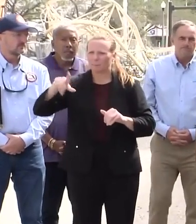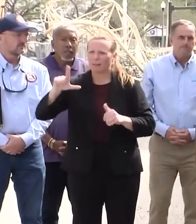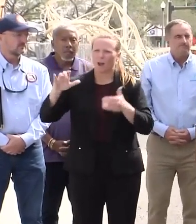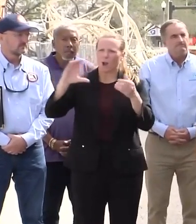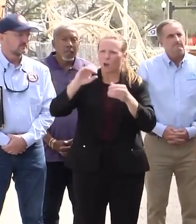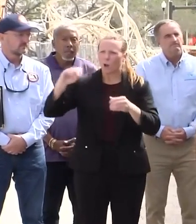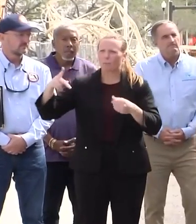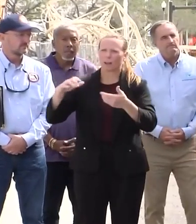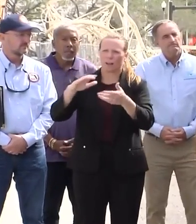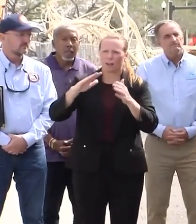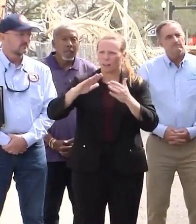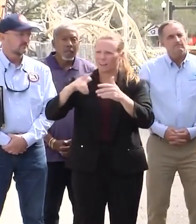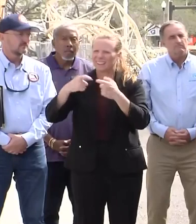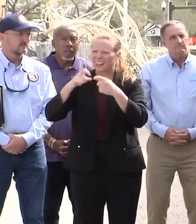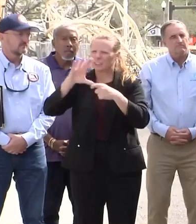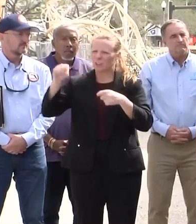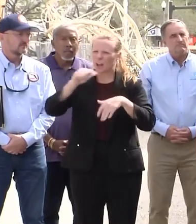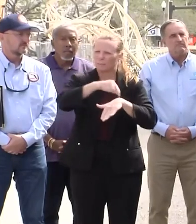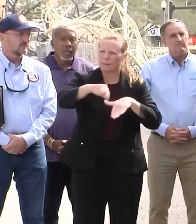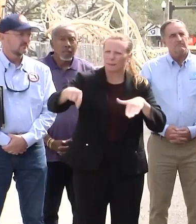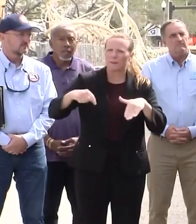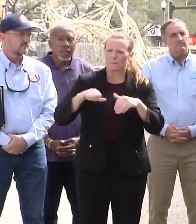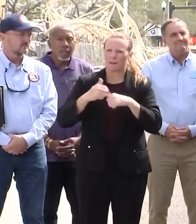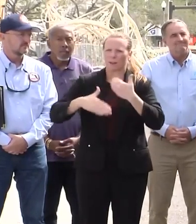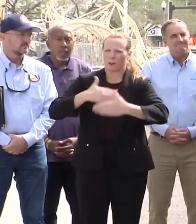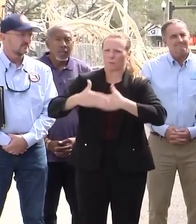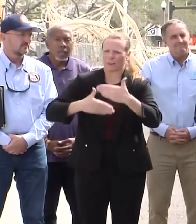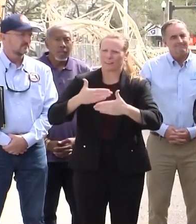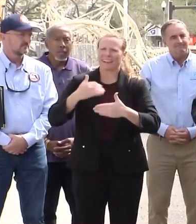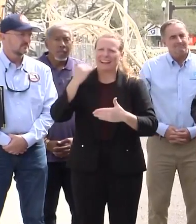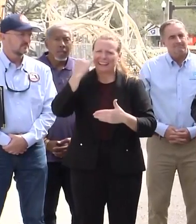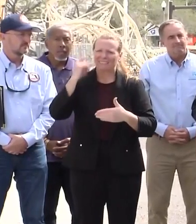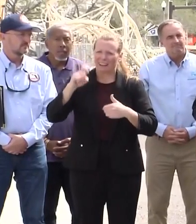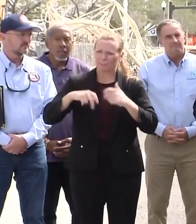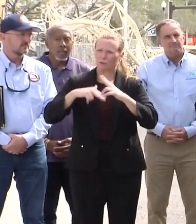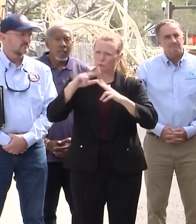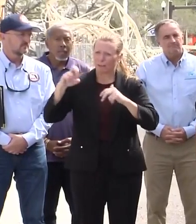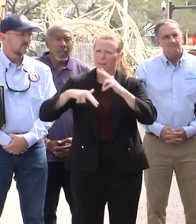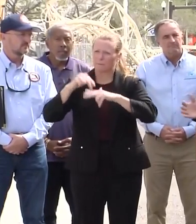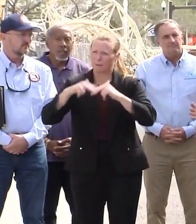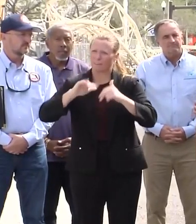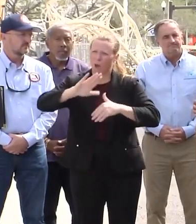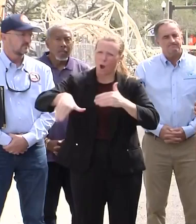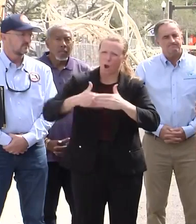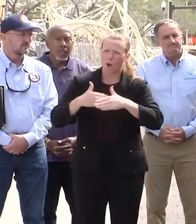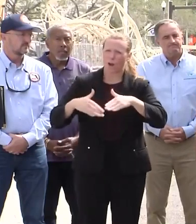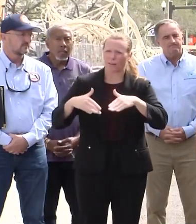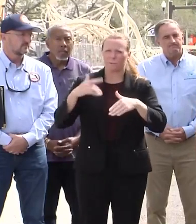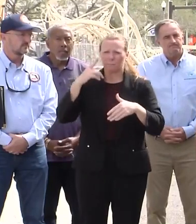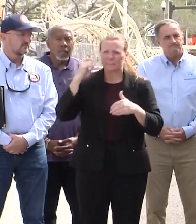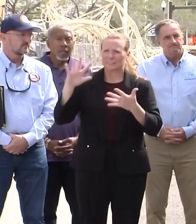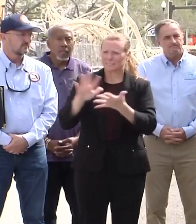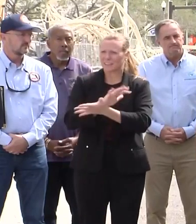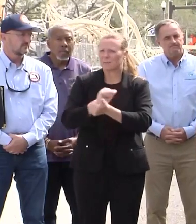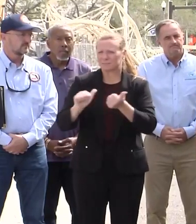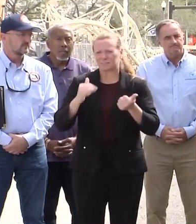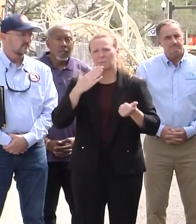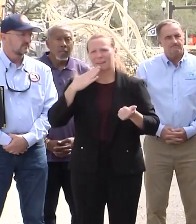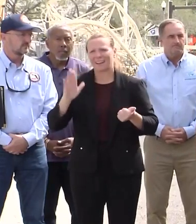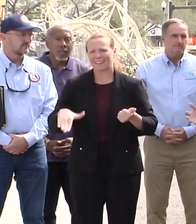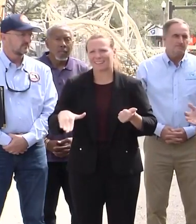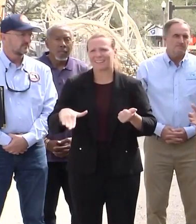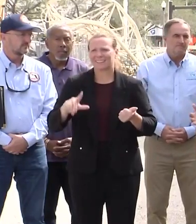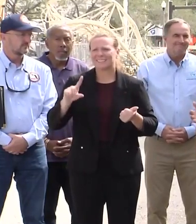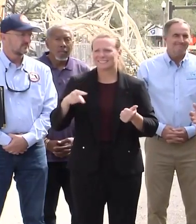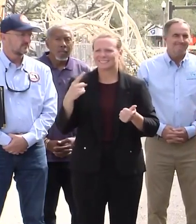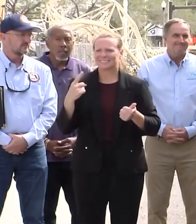so that makes it go quicker, but if you have to rebuild the entire infrastructure because it got wiped out so bad, that just takes, even